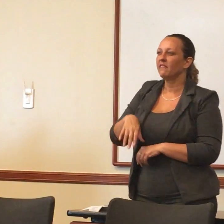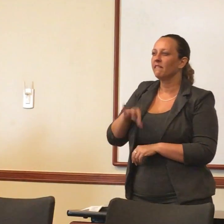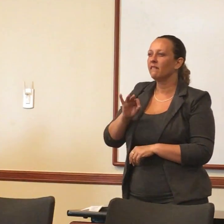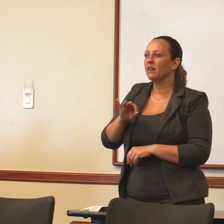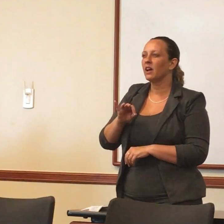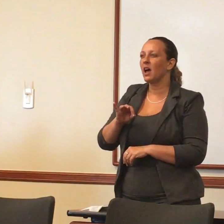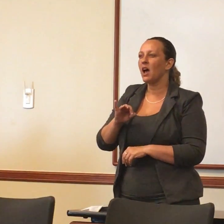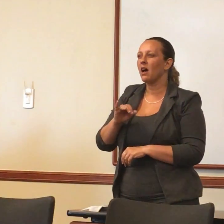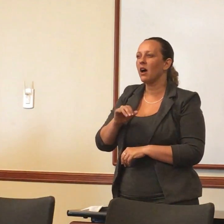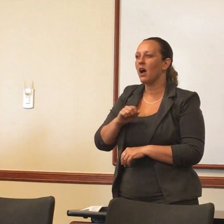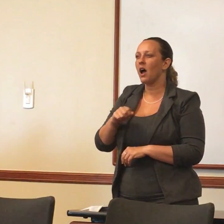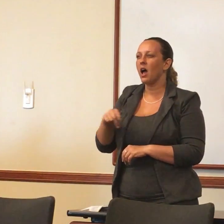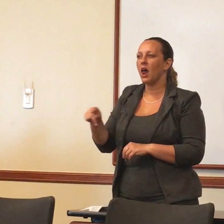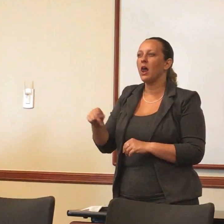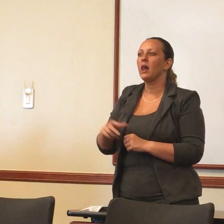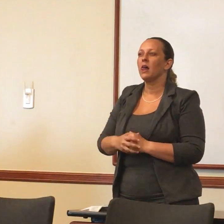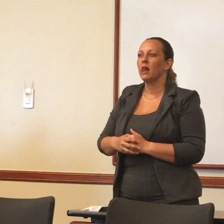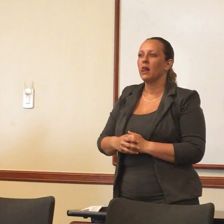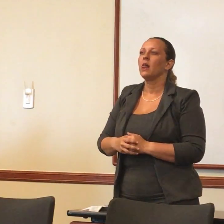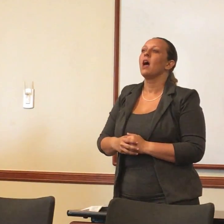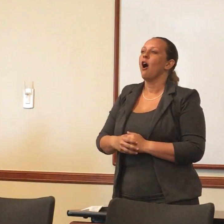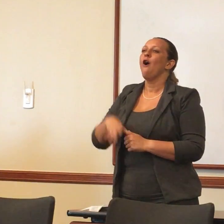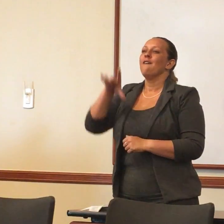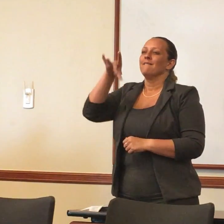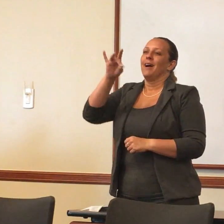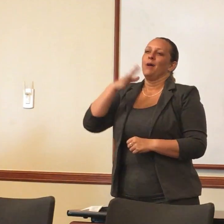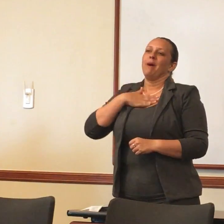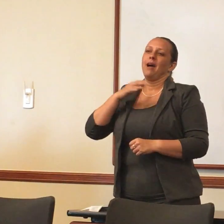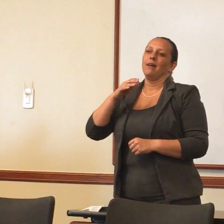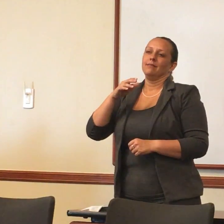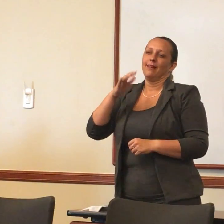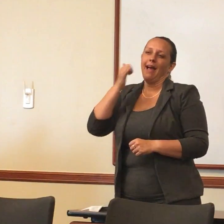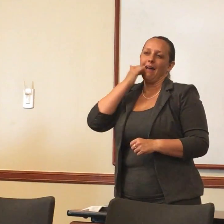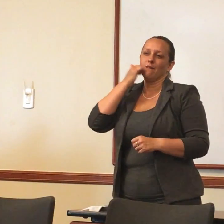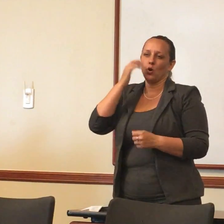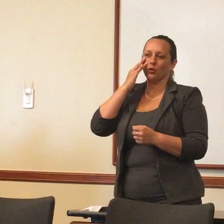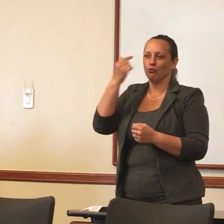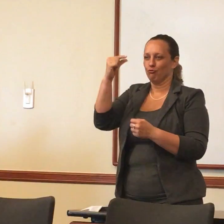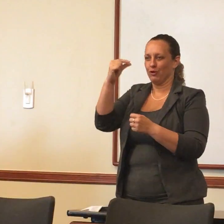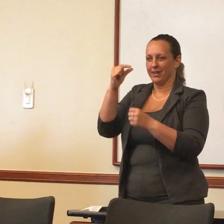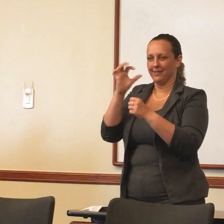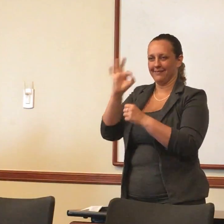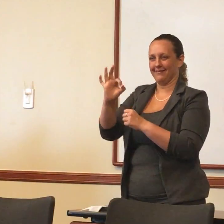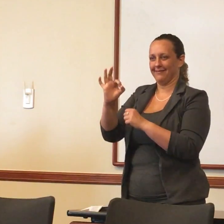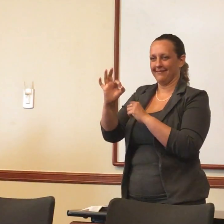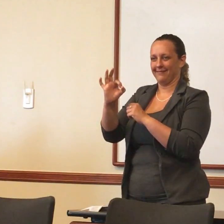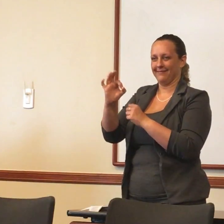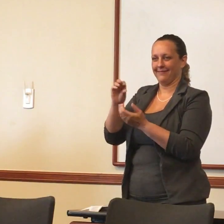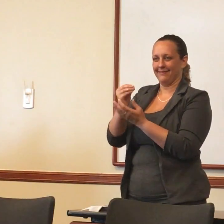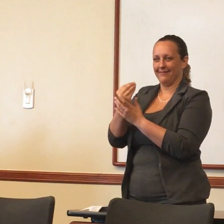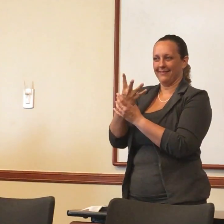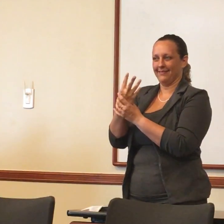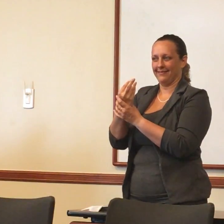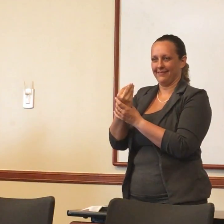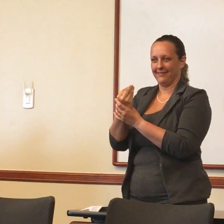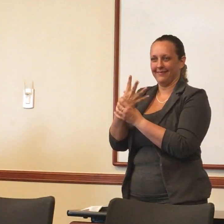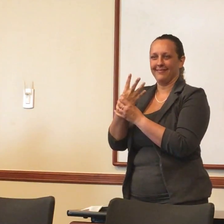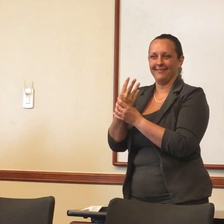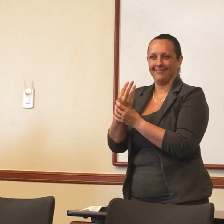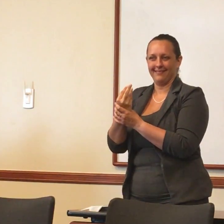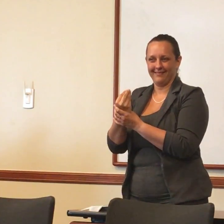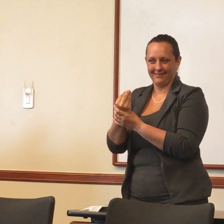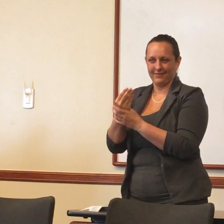I have Find iPhone location app, you can find your iPhone. I signed up for that, and open it up.